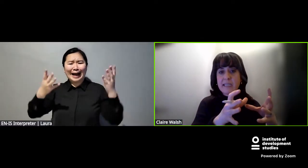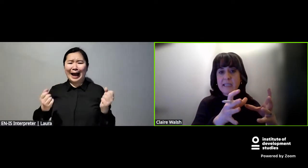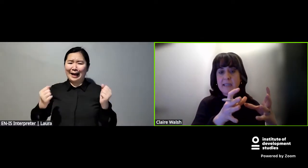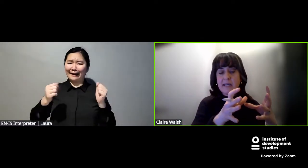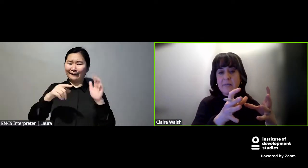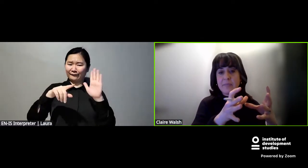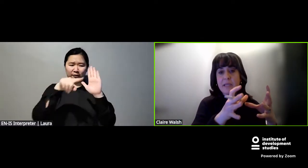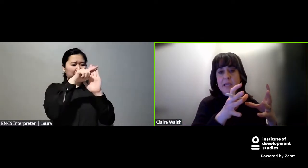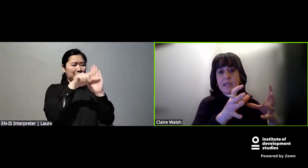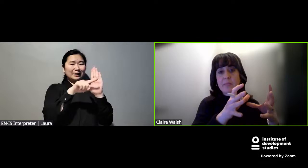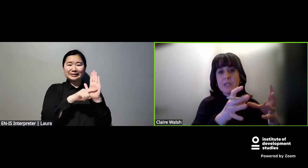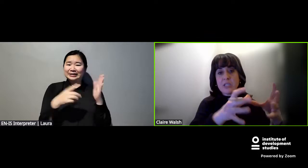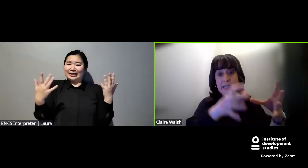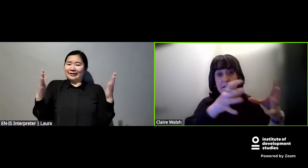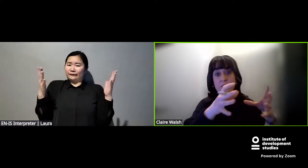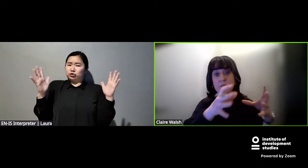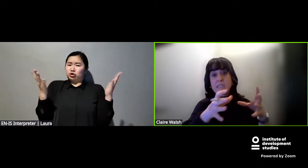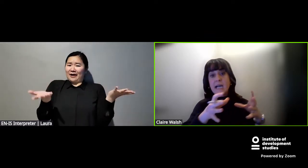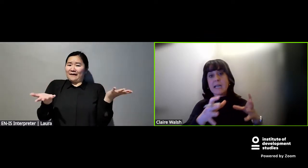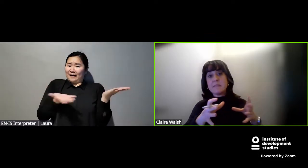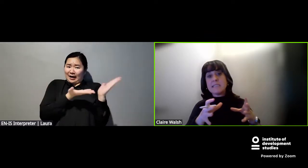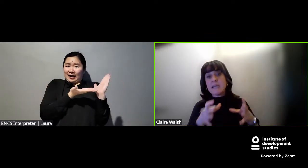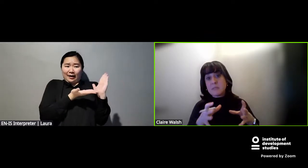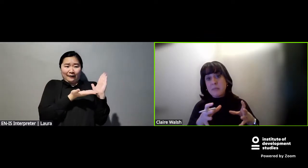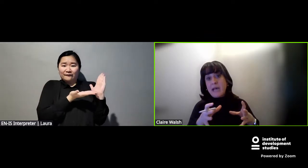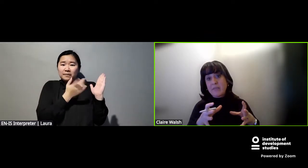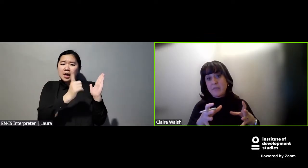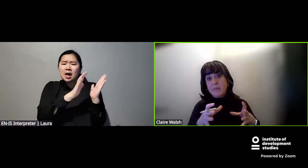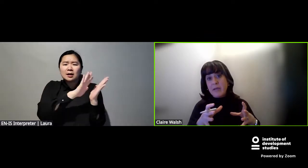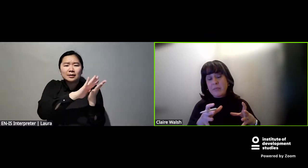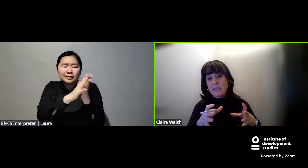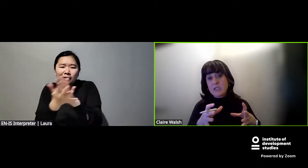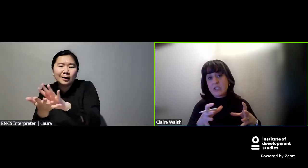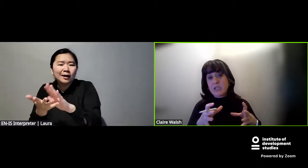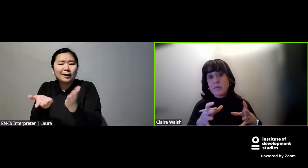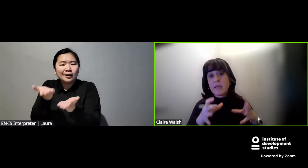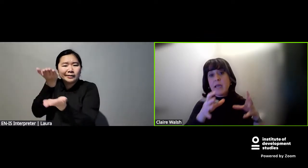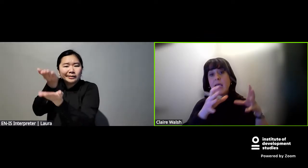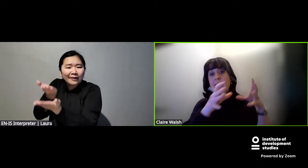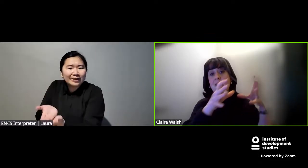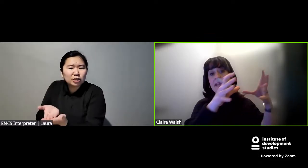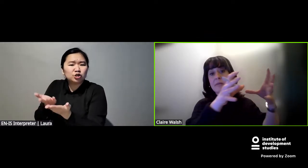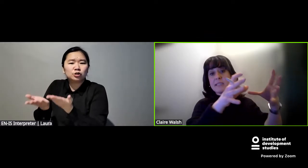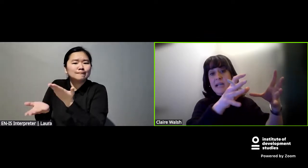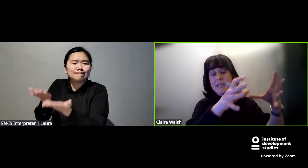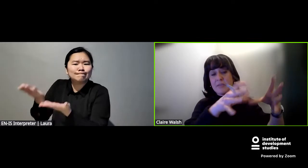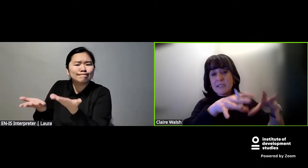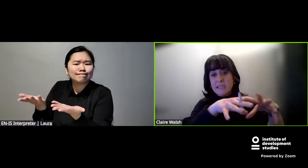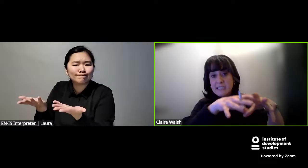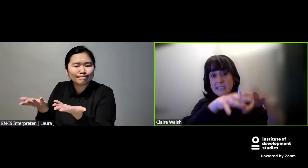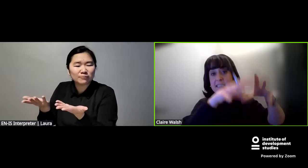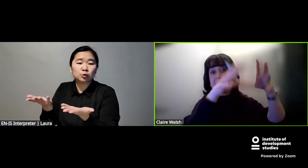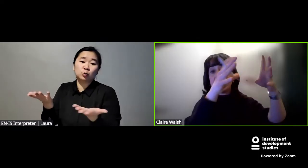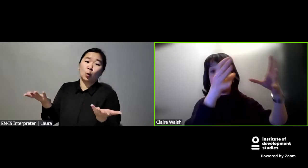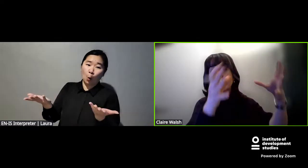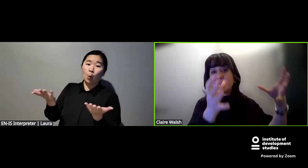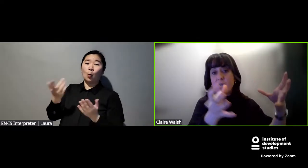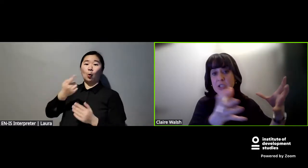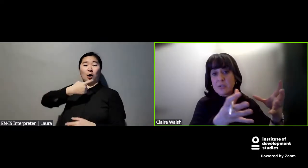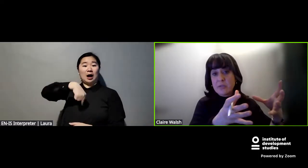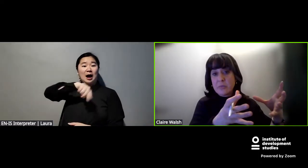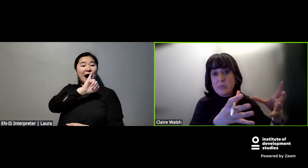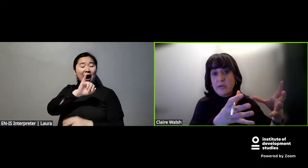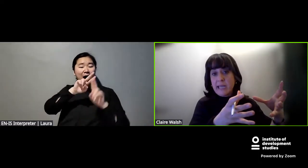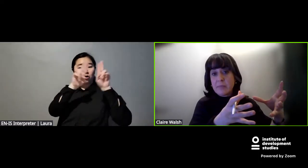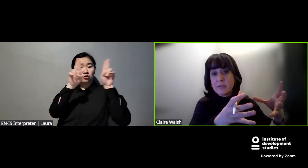government commission, and over time stepped back from that relationship. And that was kind of a sustainable